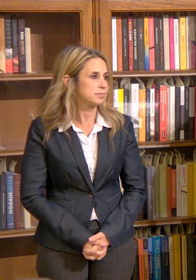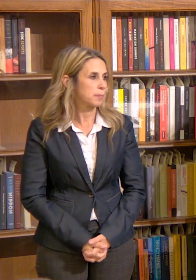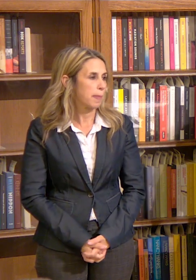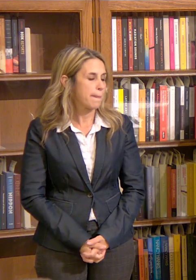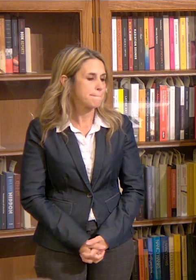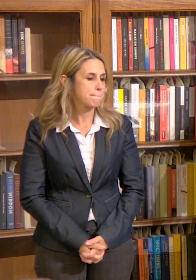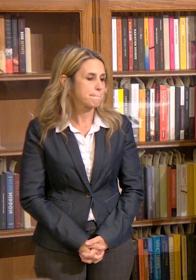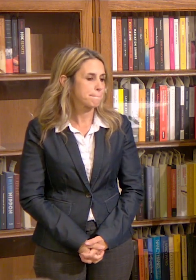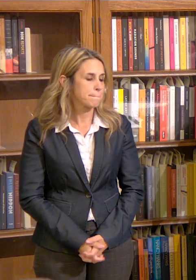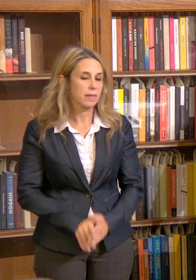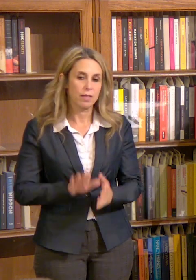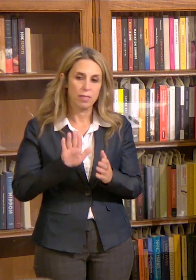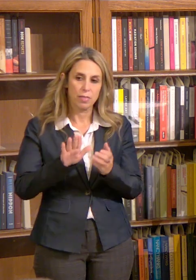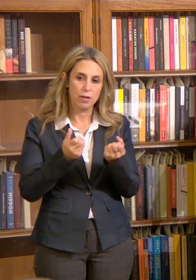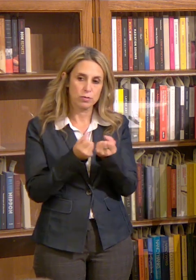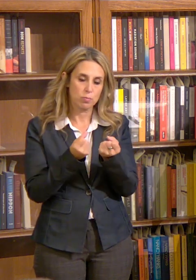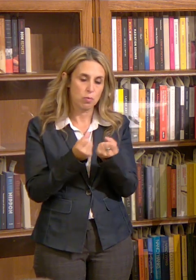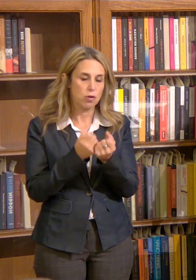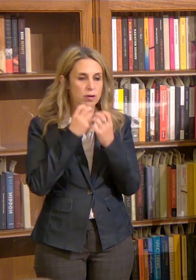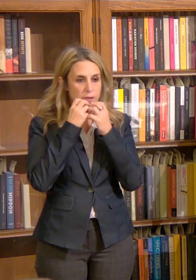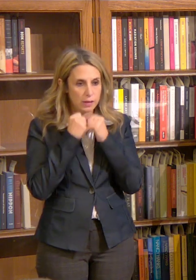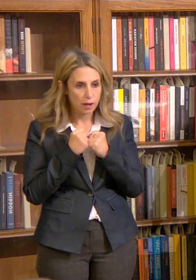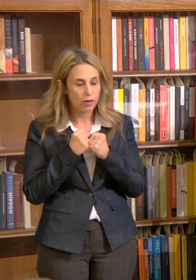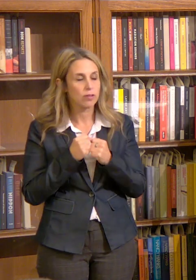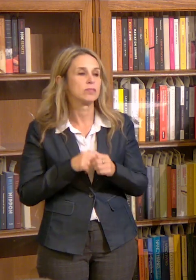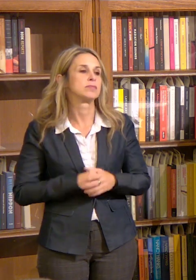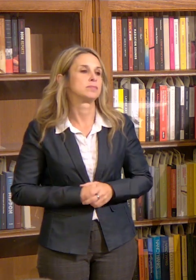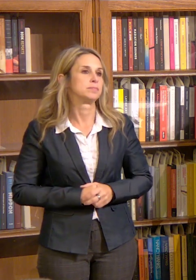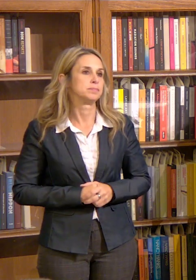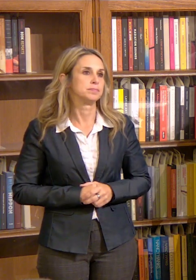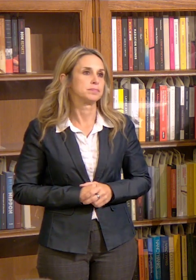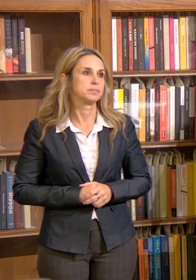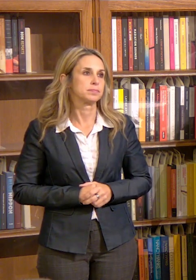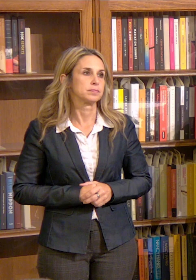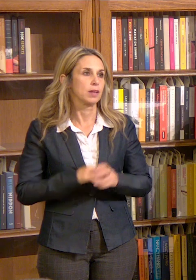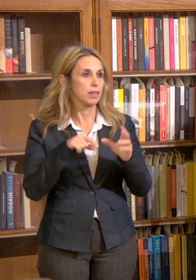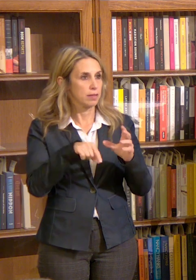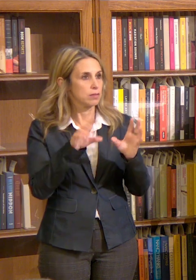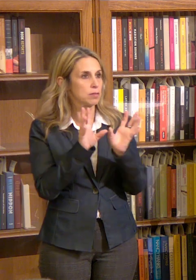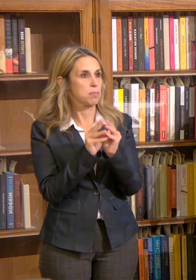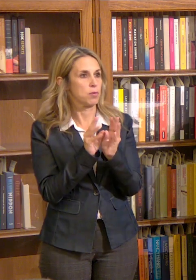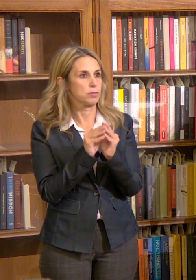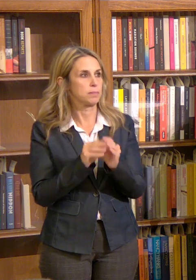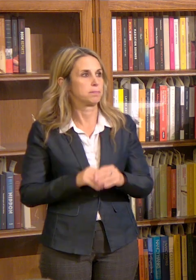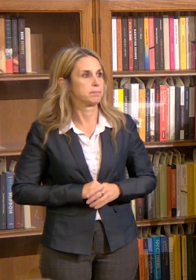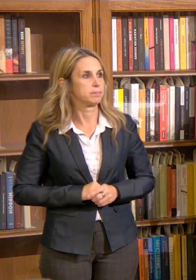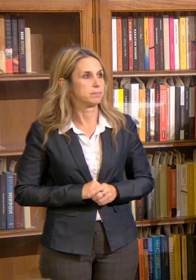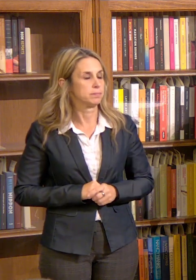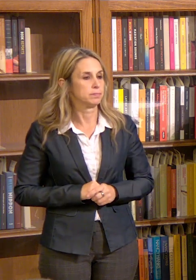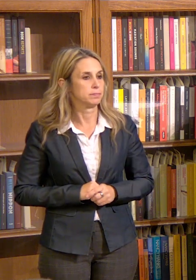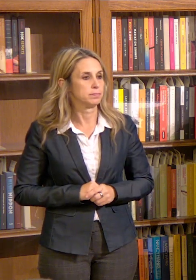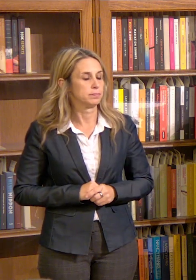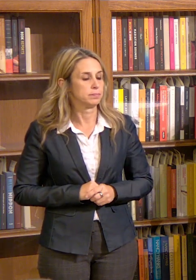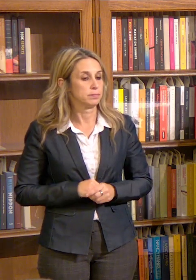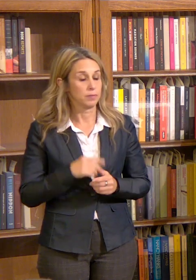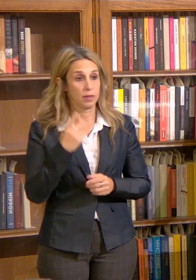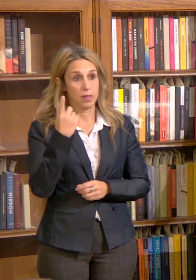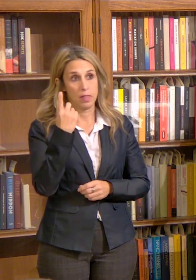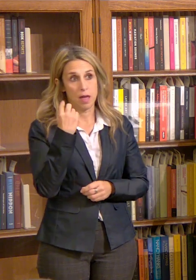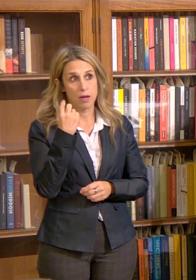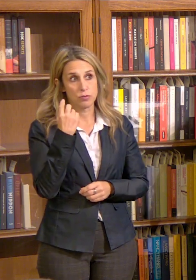for their support and care of this Symposium last